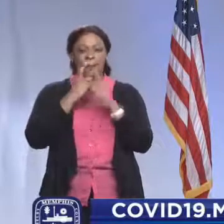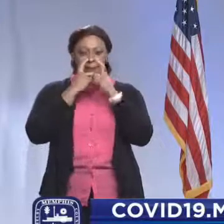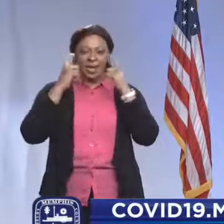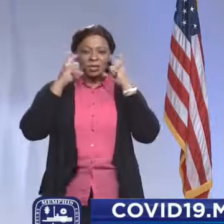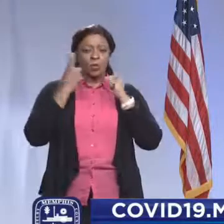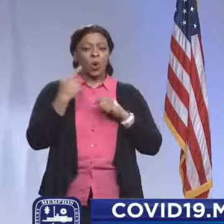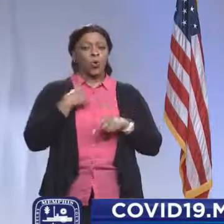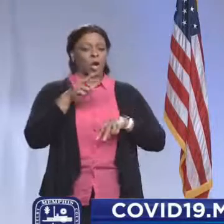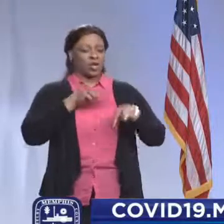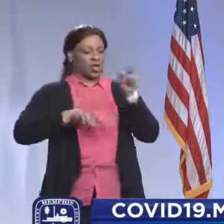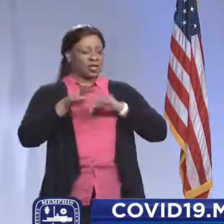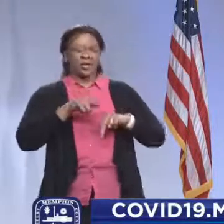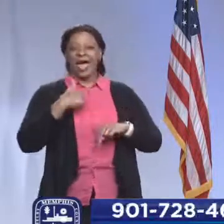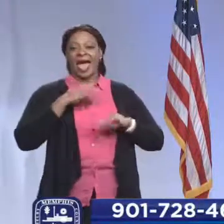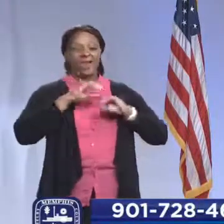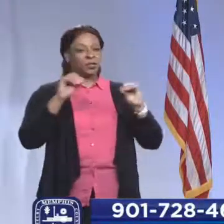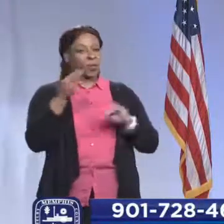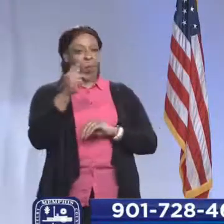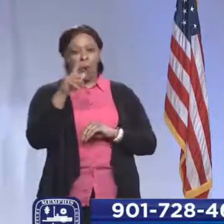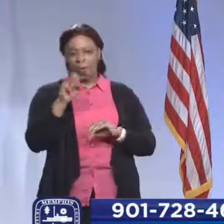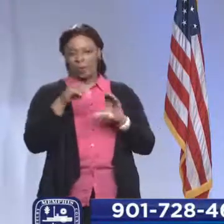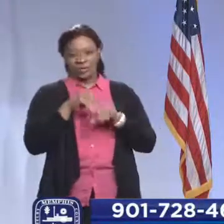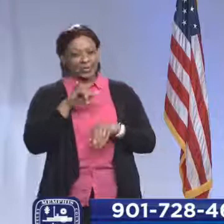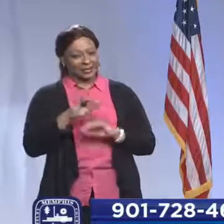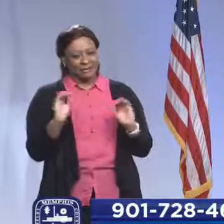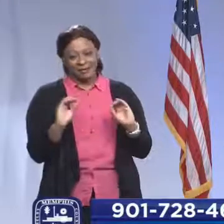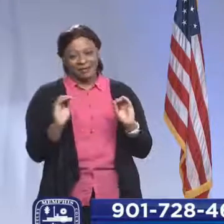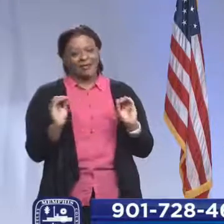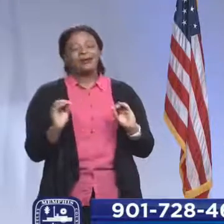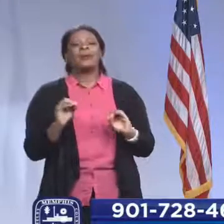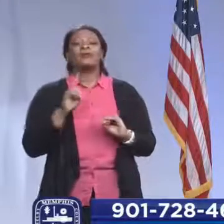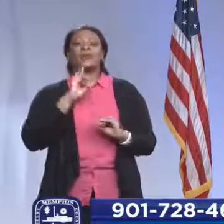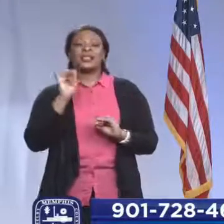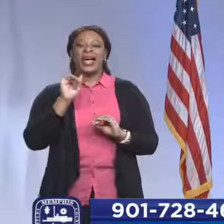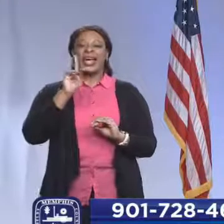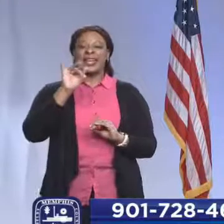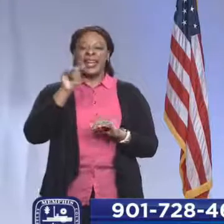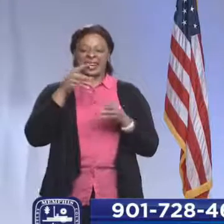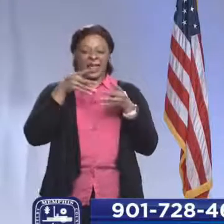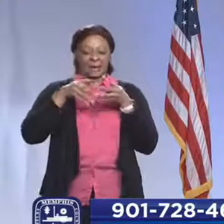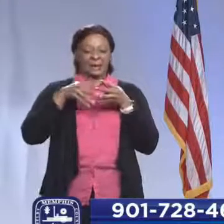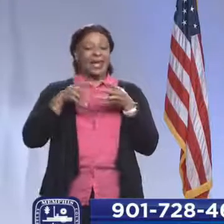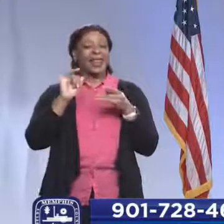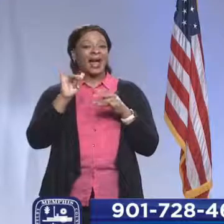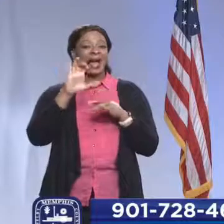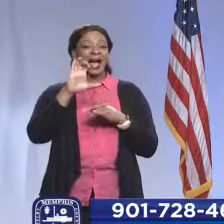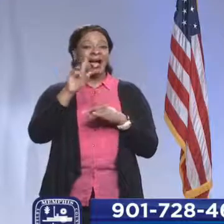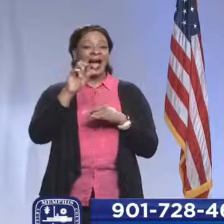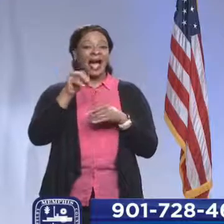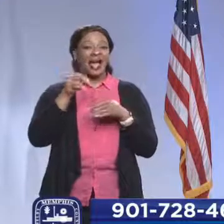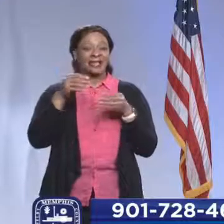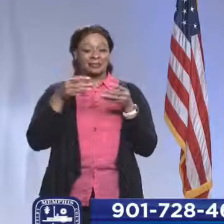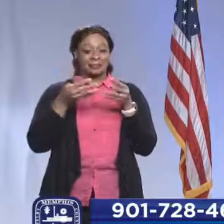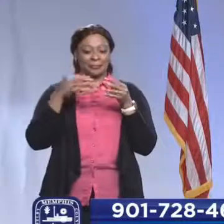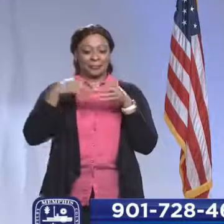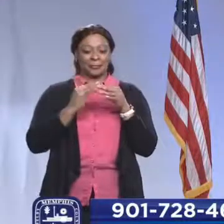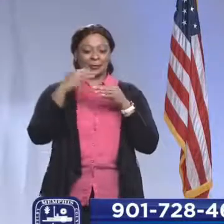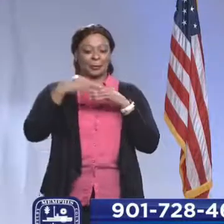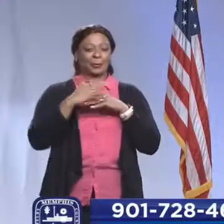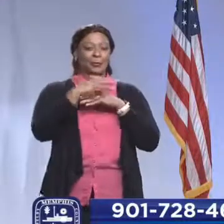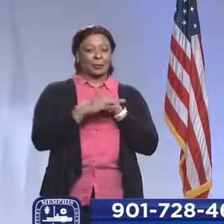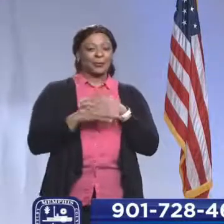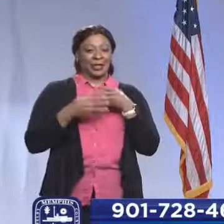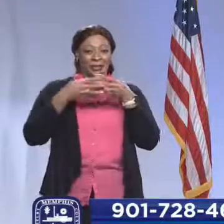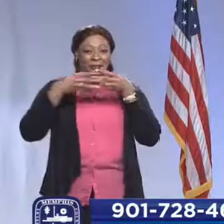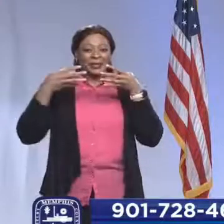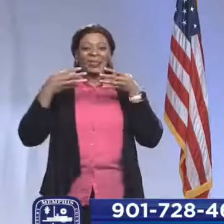that we've looked at do not have any holes in them, but they are like a knit product, like cotton is knitted on a loom. And so with